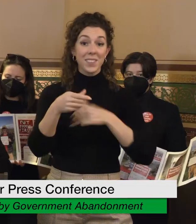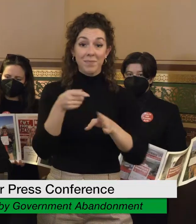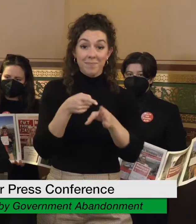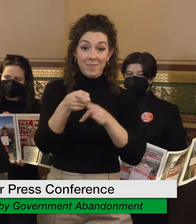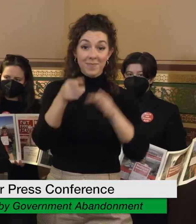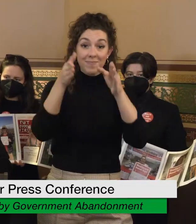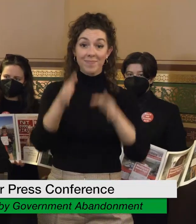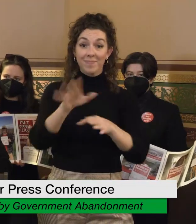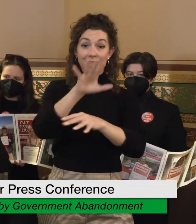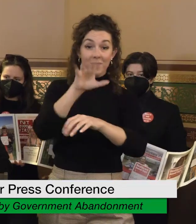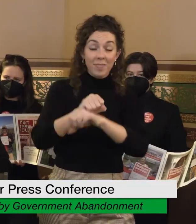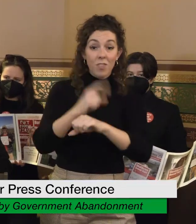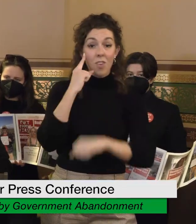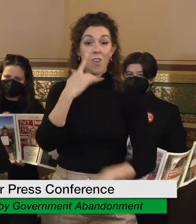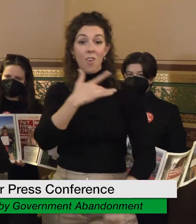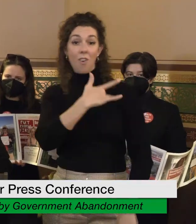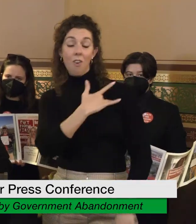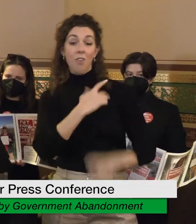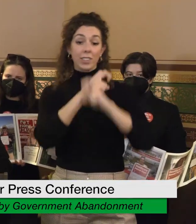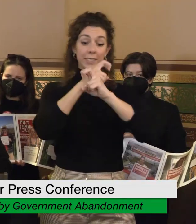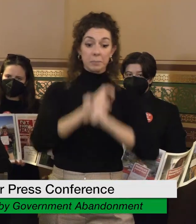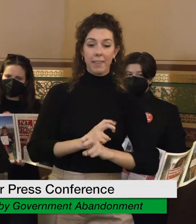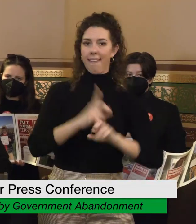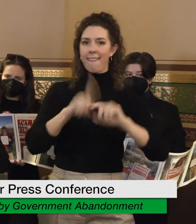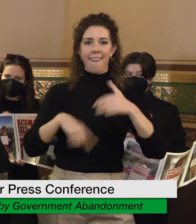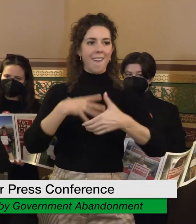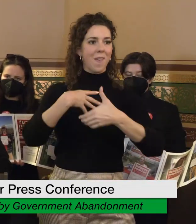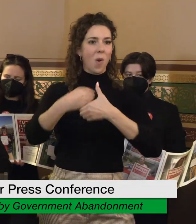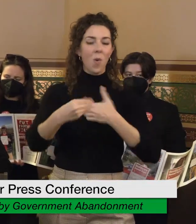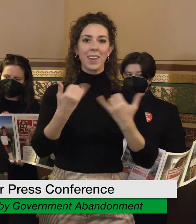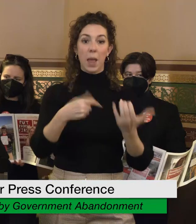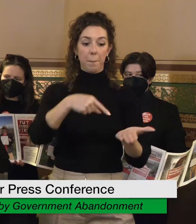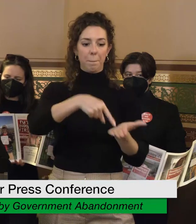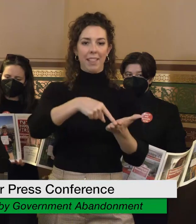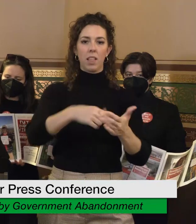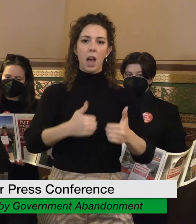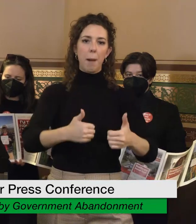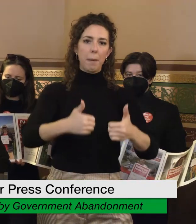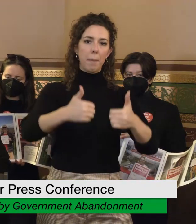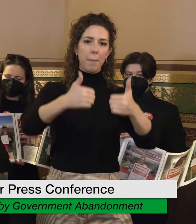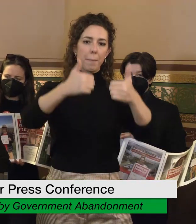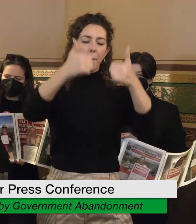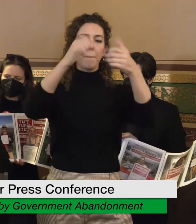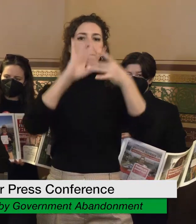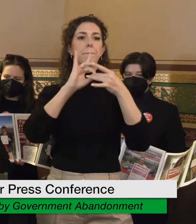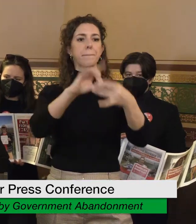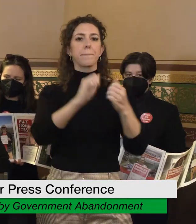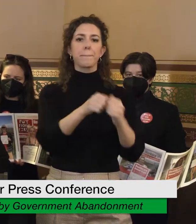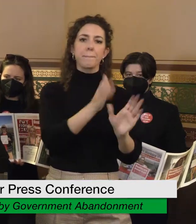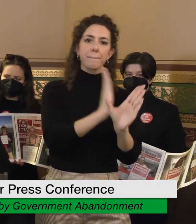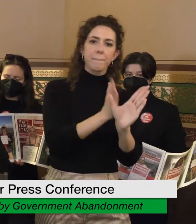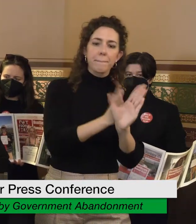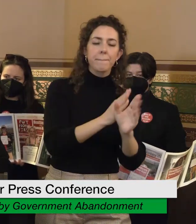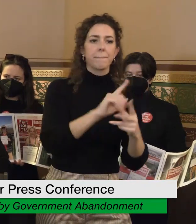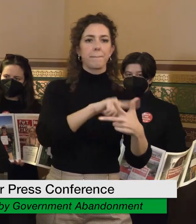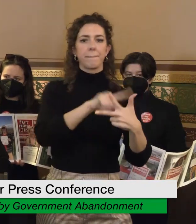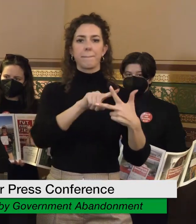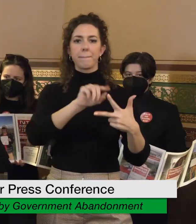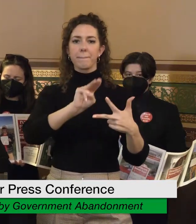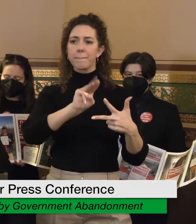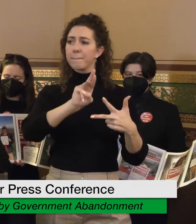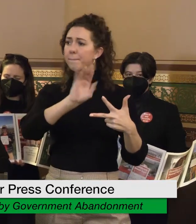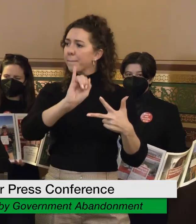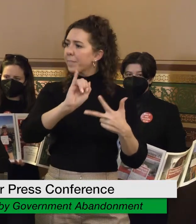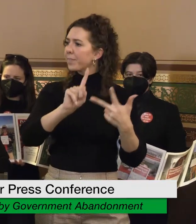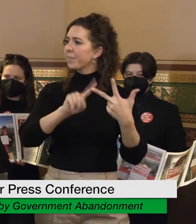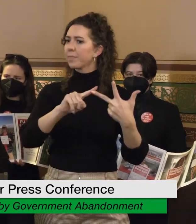my heart and my spine. And now I have bills for psychiatry, MRIs,